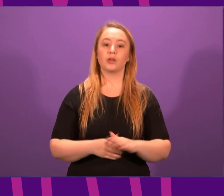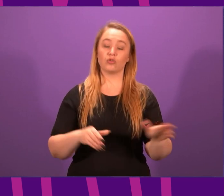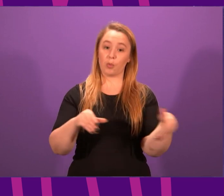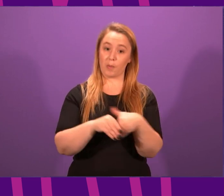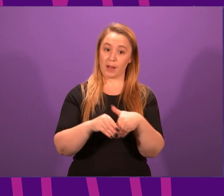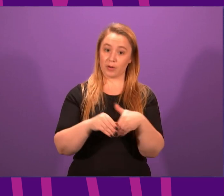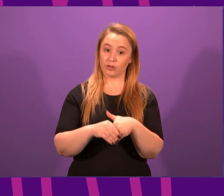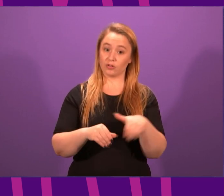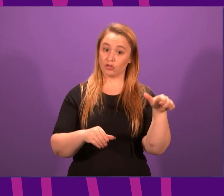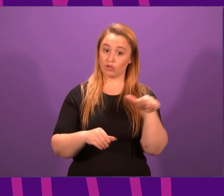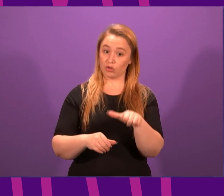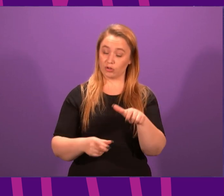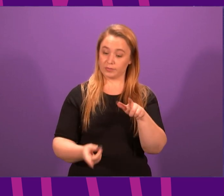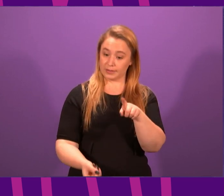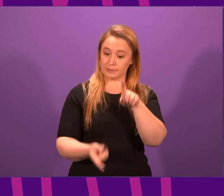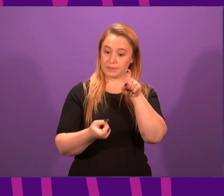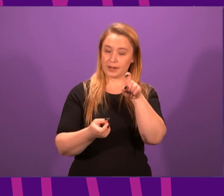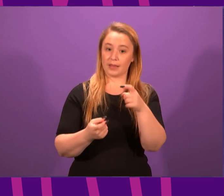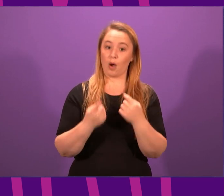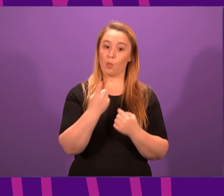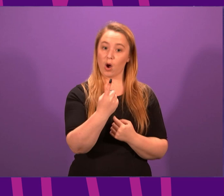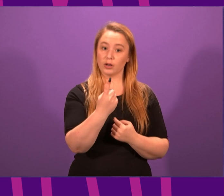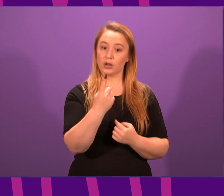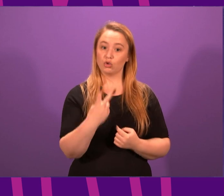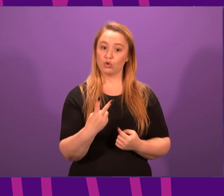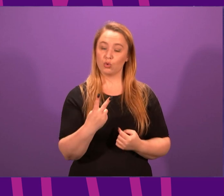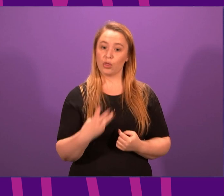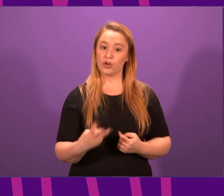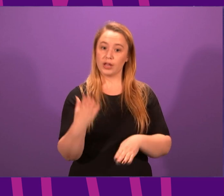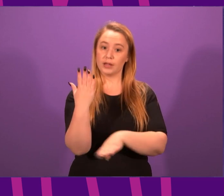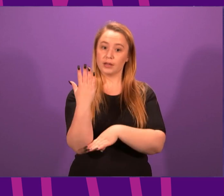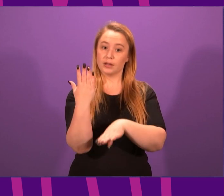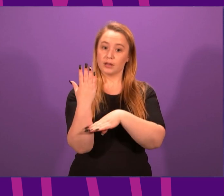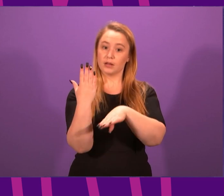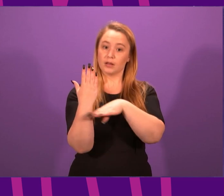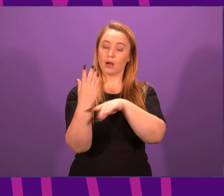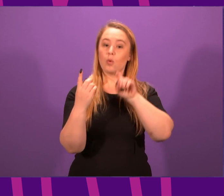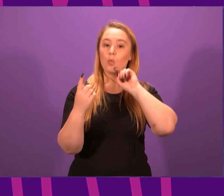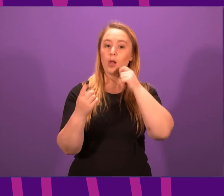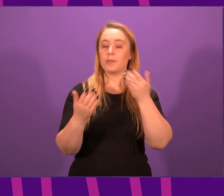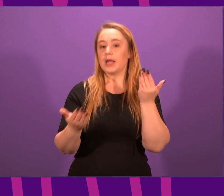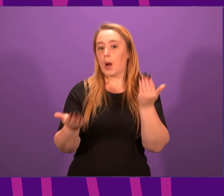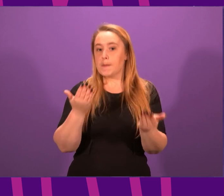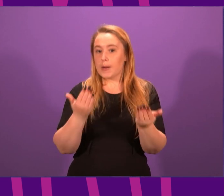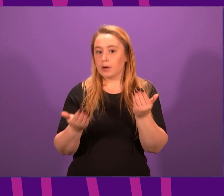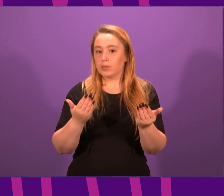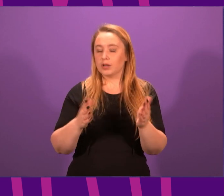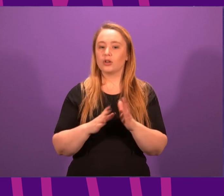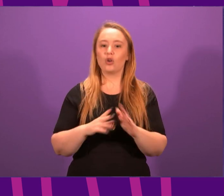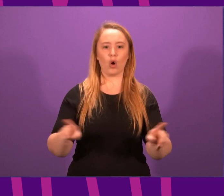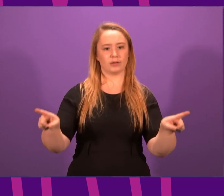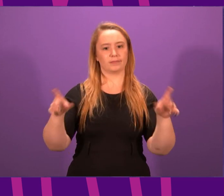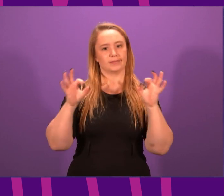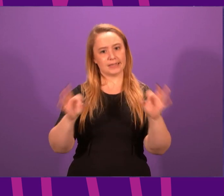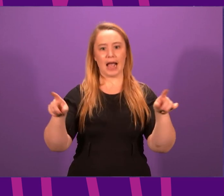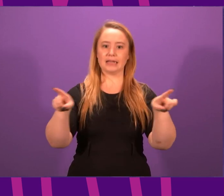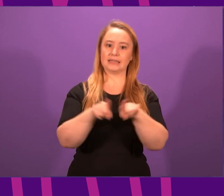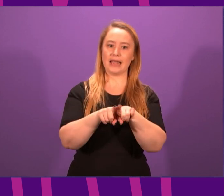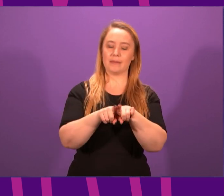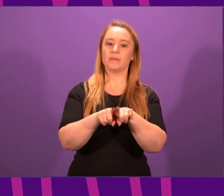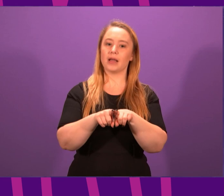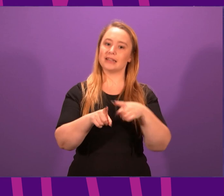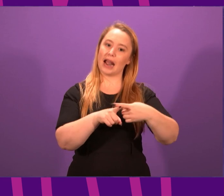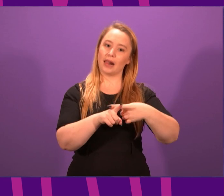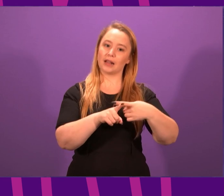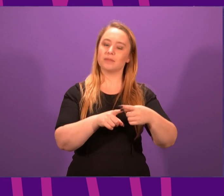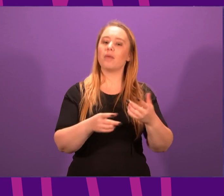note that levels 1, 2 and 3 of the 5 levels are intended to be broadly comparable, albeit not identical, to the 3 levels deployed in